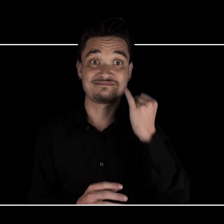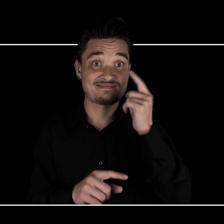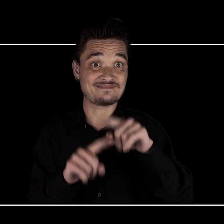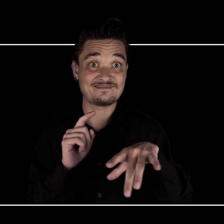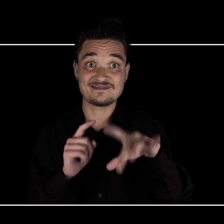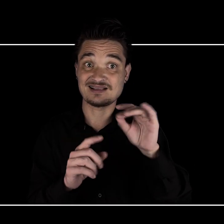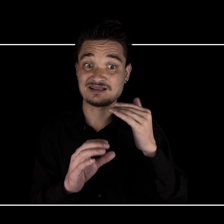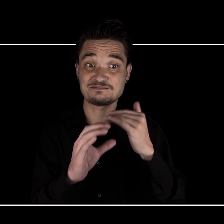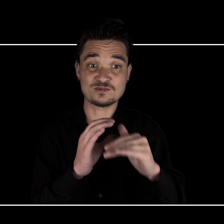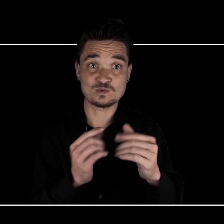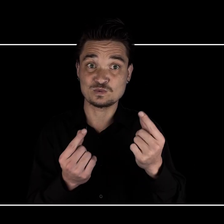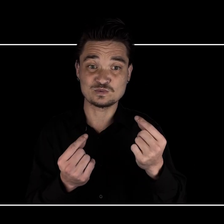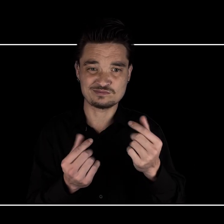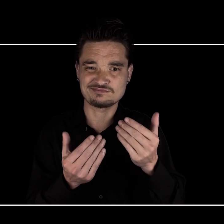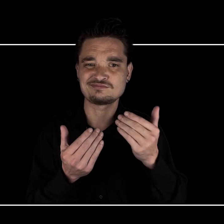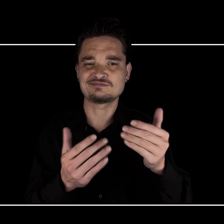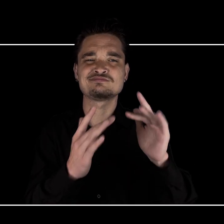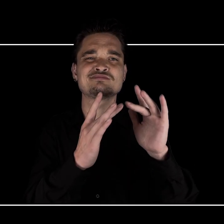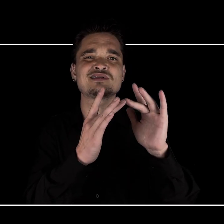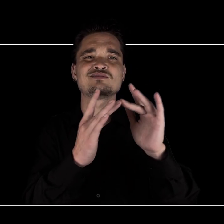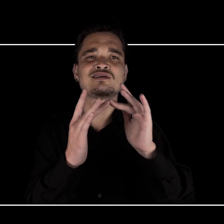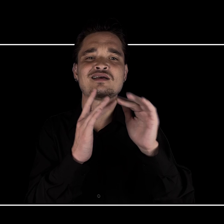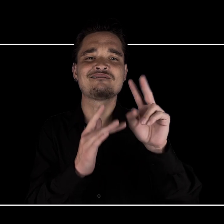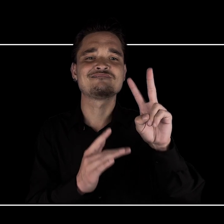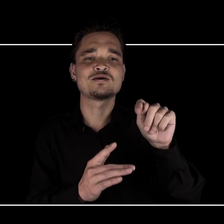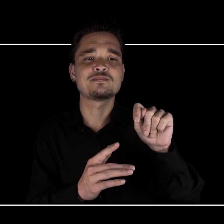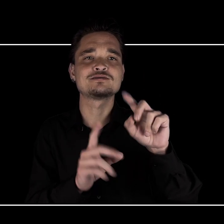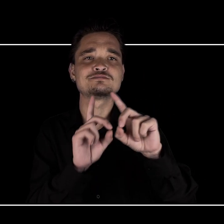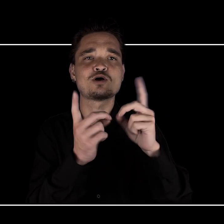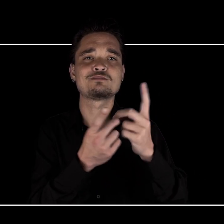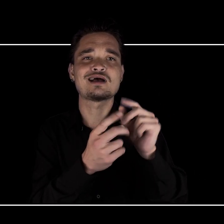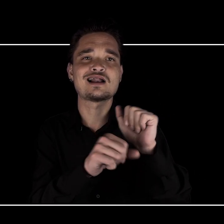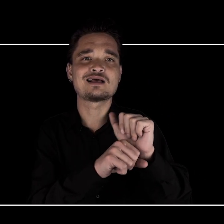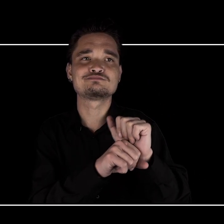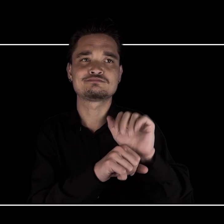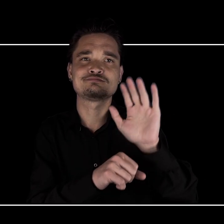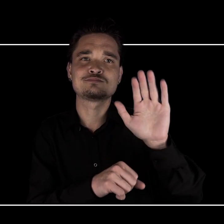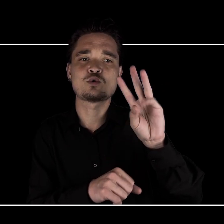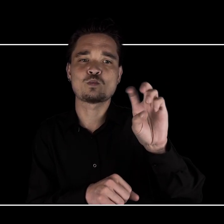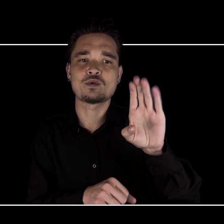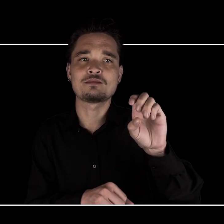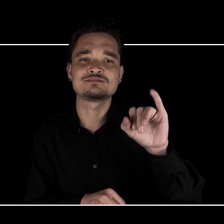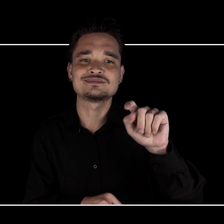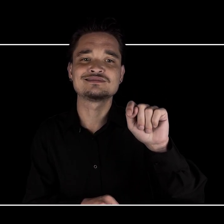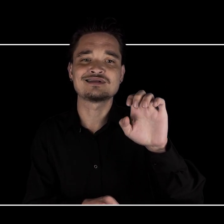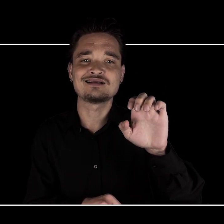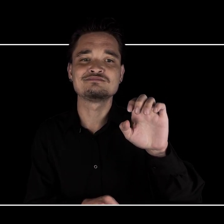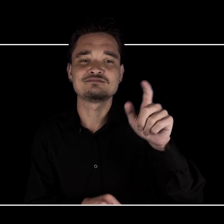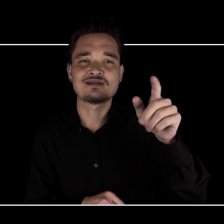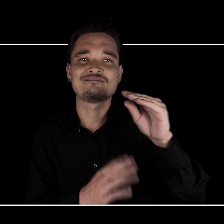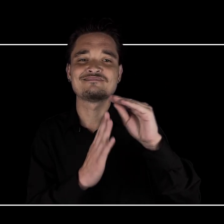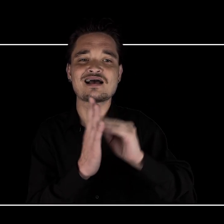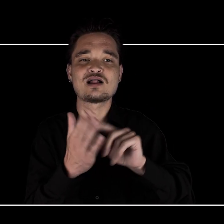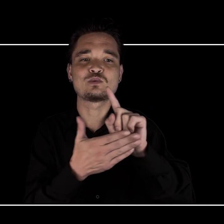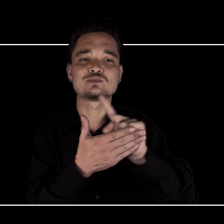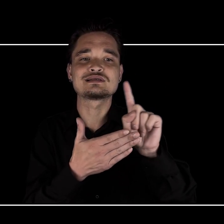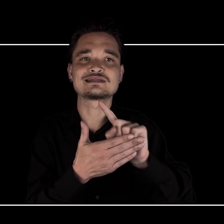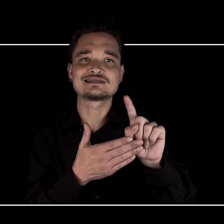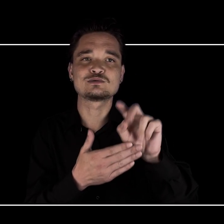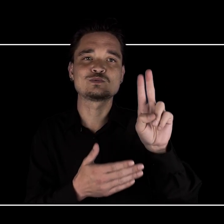the email, go to the Vermont Department of Labor's website and click on File Weekly